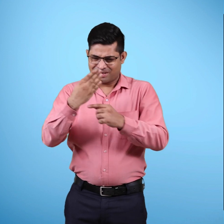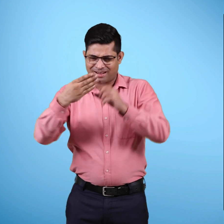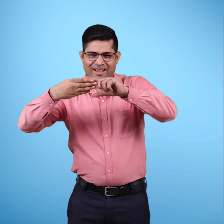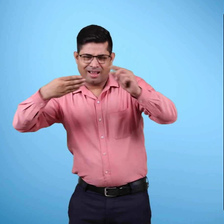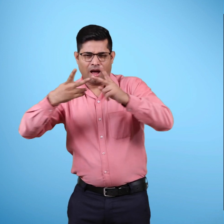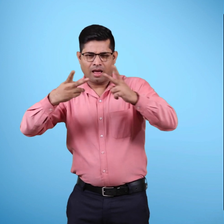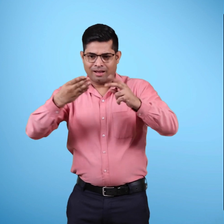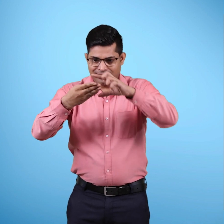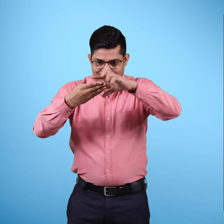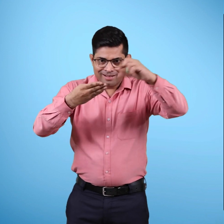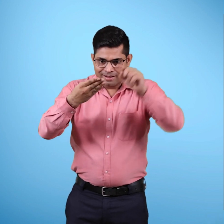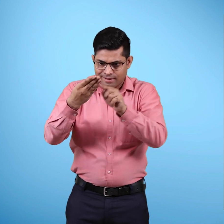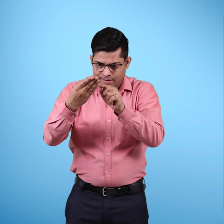type of leaf venation,